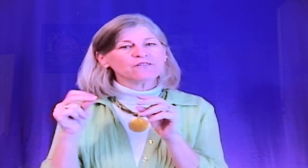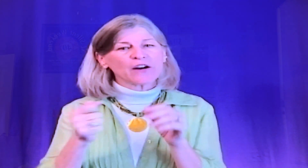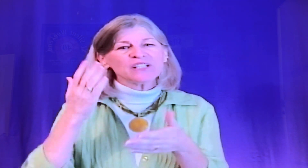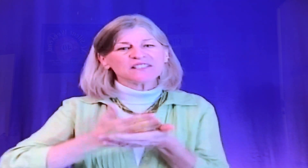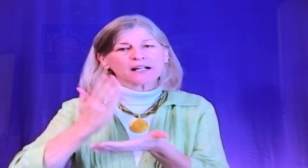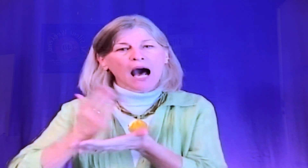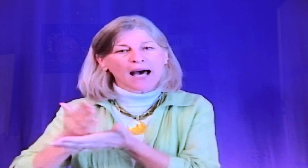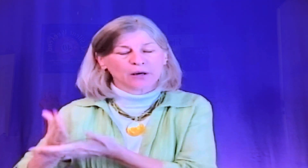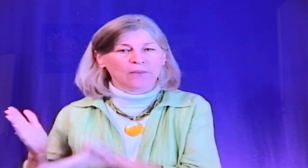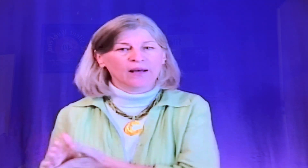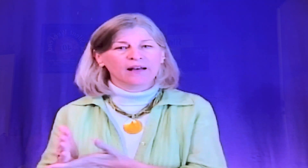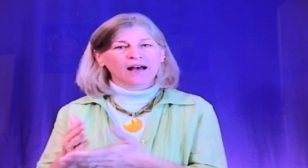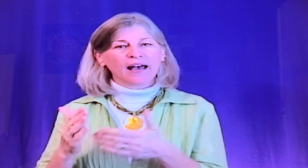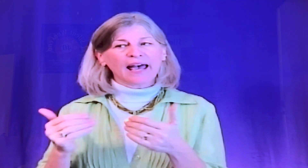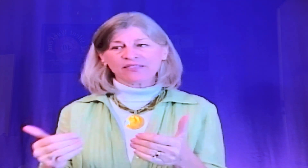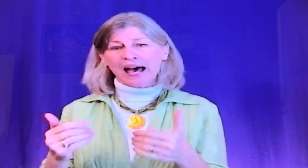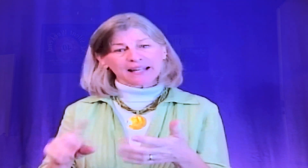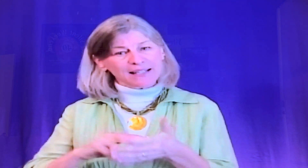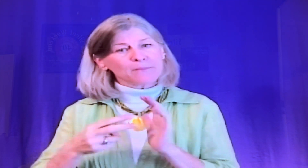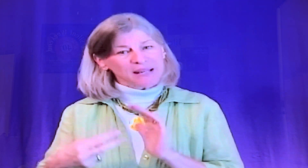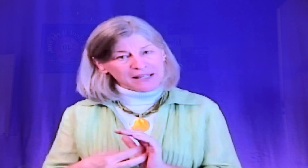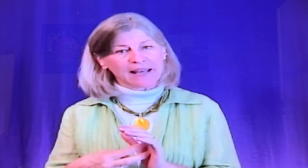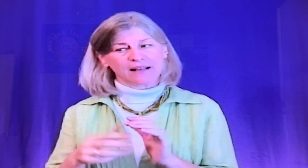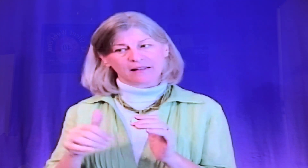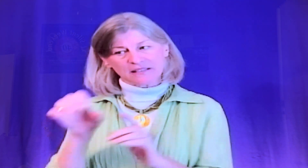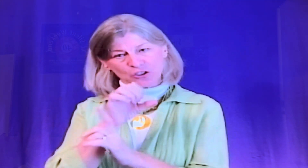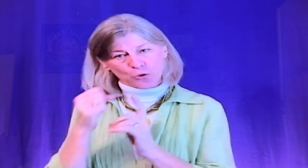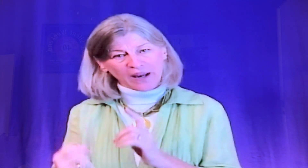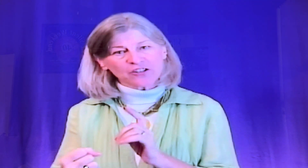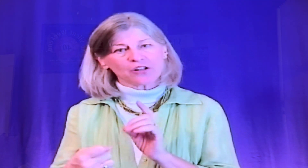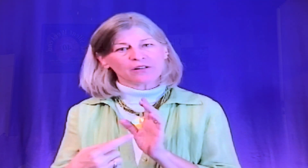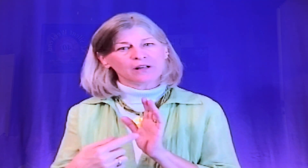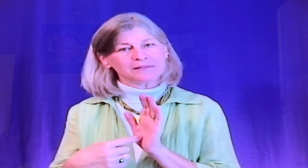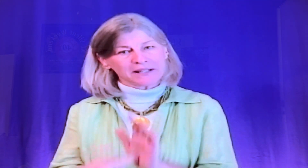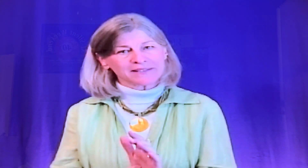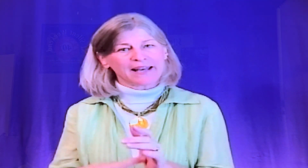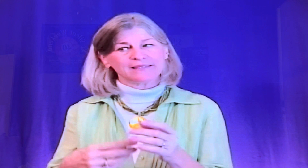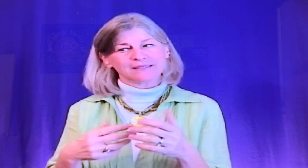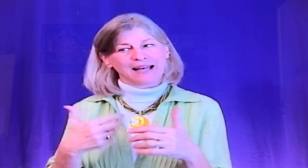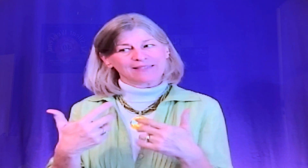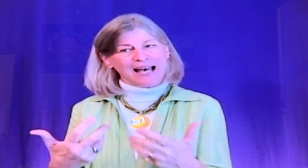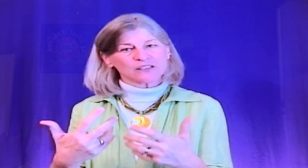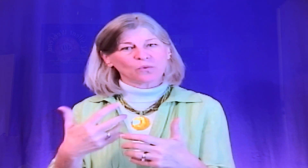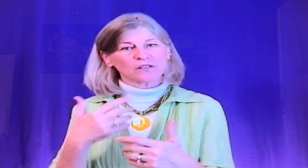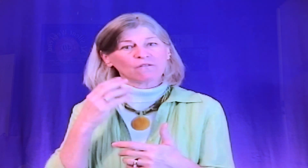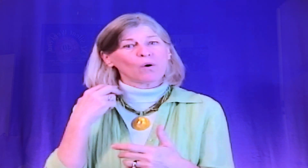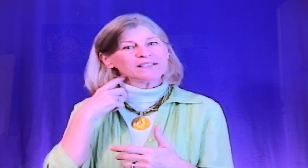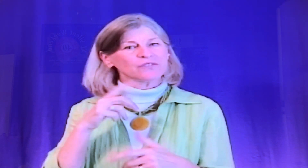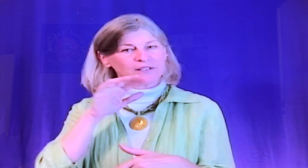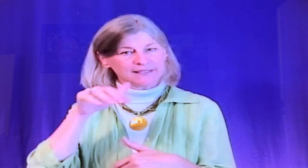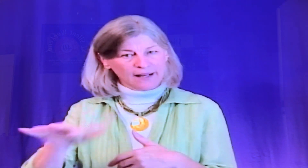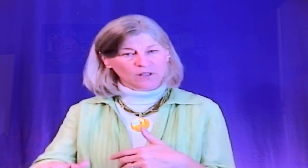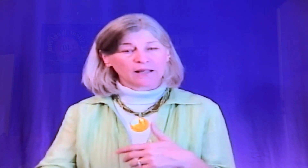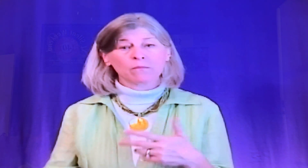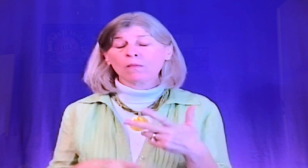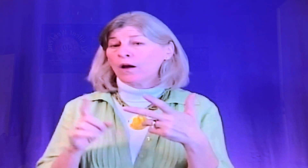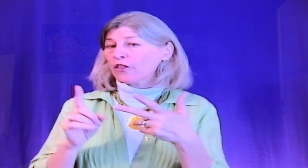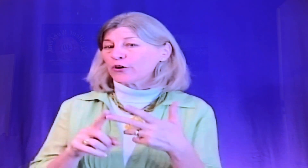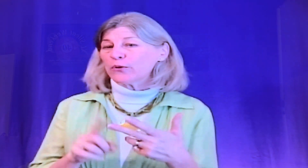very staccato, and that has a meaning. The situation dictates that that's what the voice is going to sound like. Third